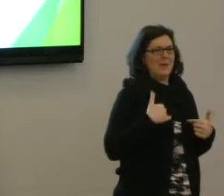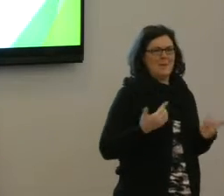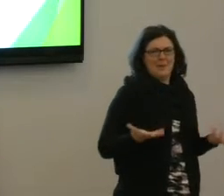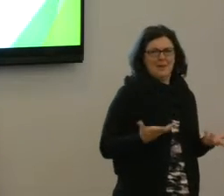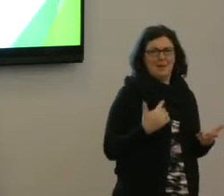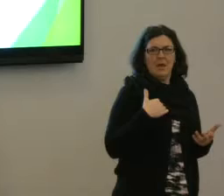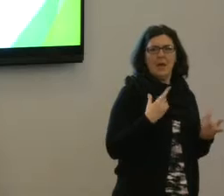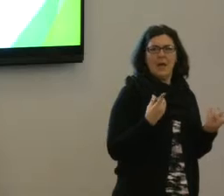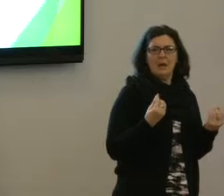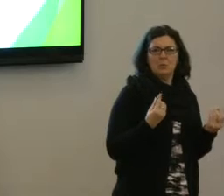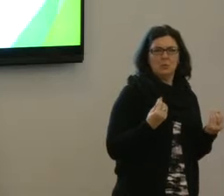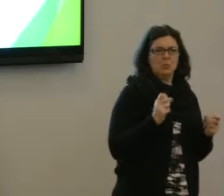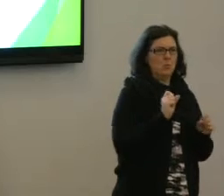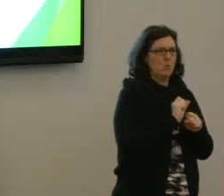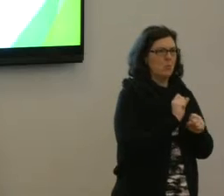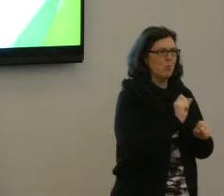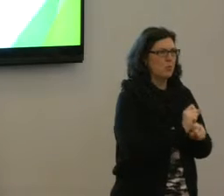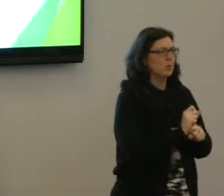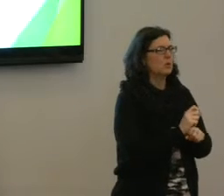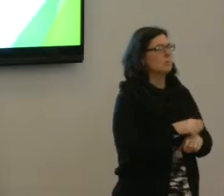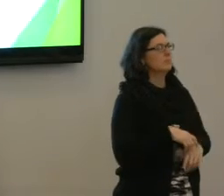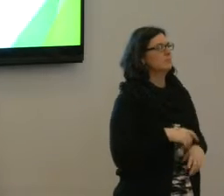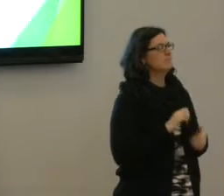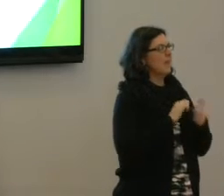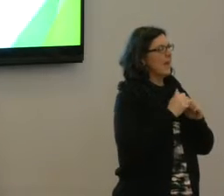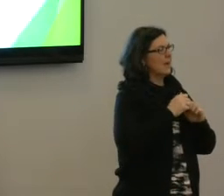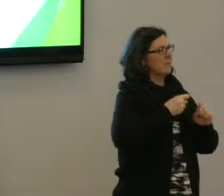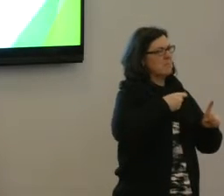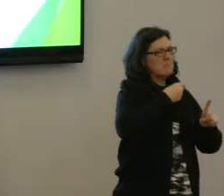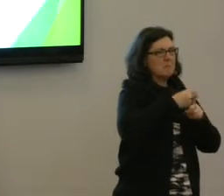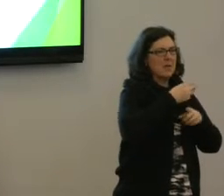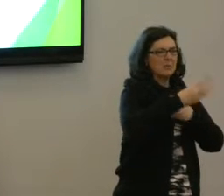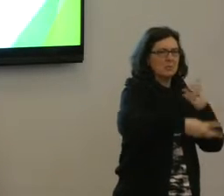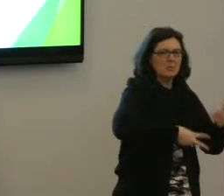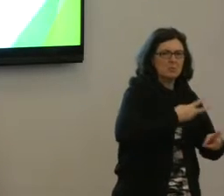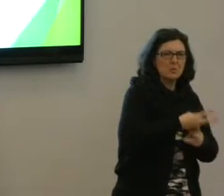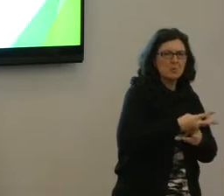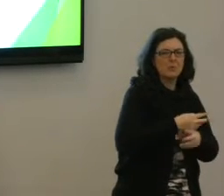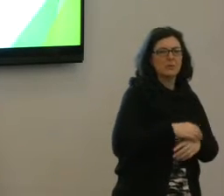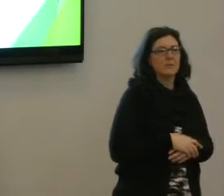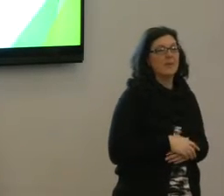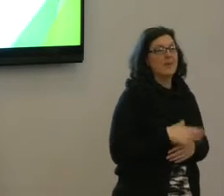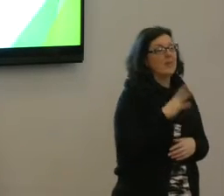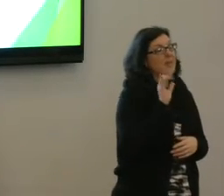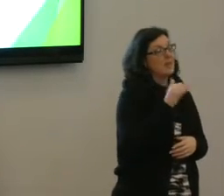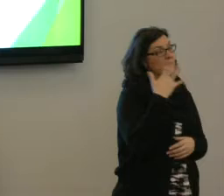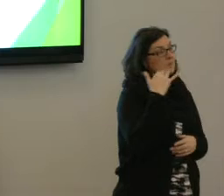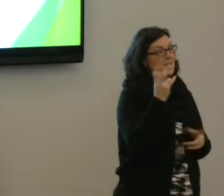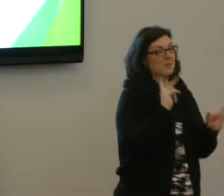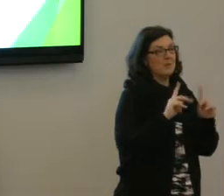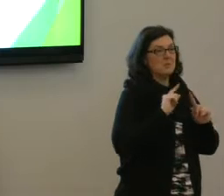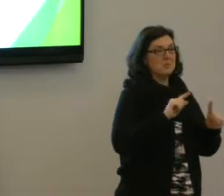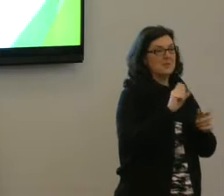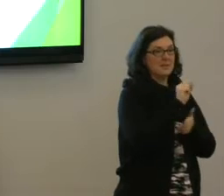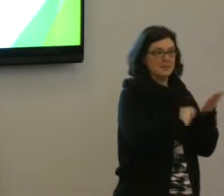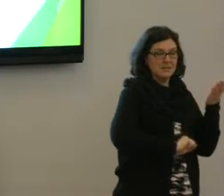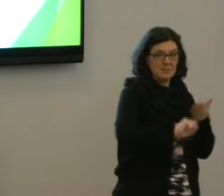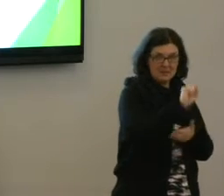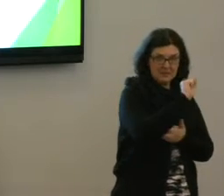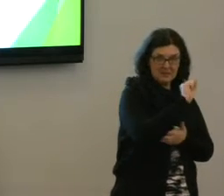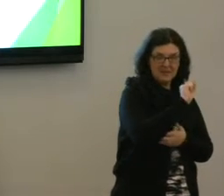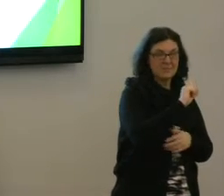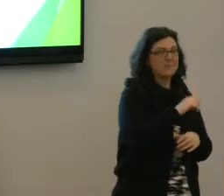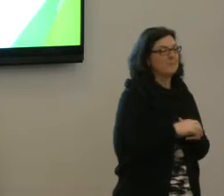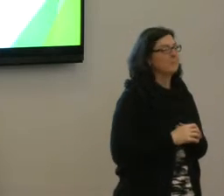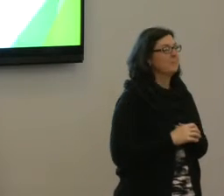What do you feel called to do? How do you make a difference? It's a question people come to seminary with. It's the question people have